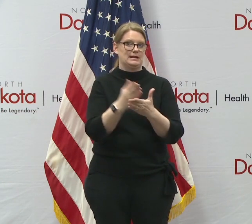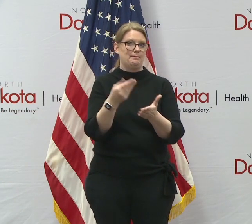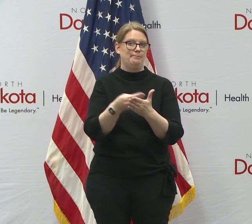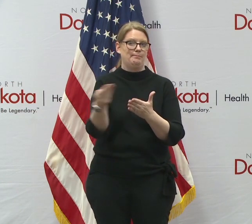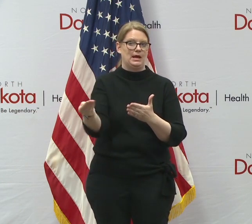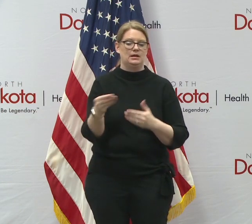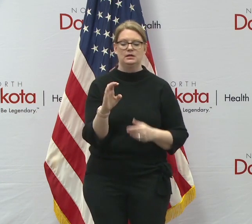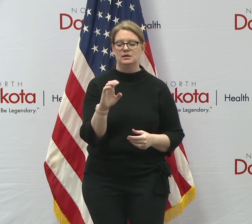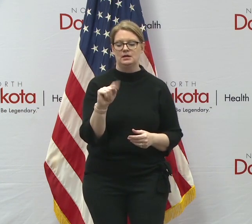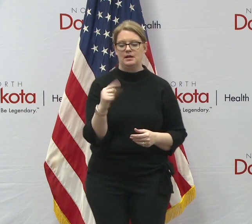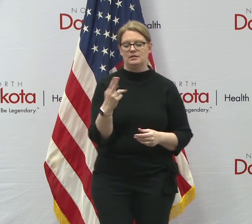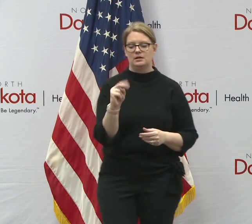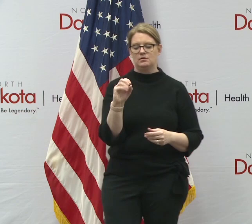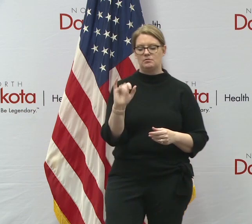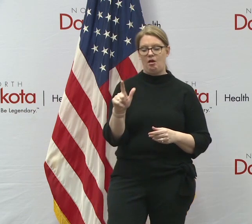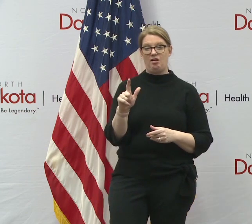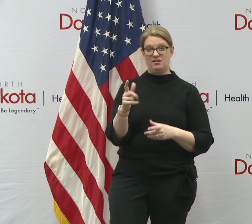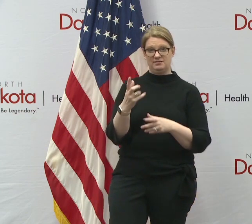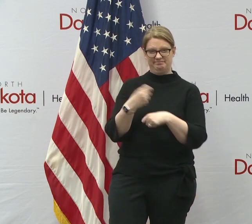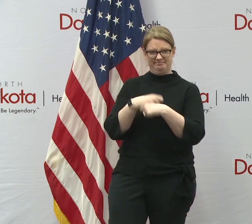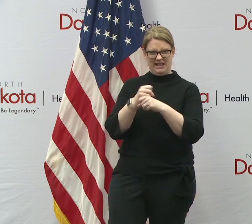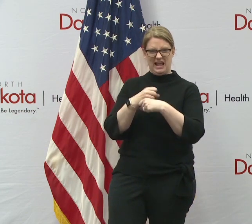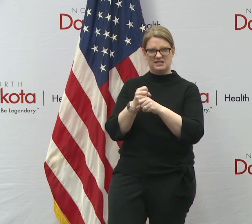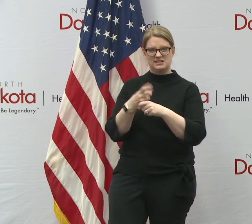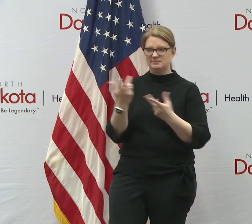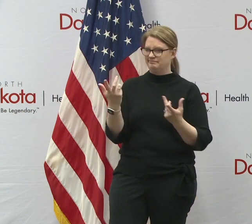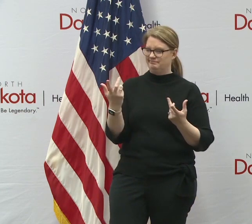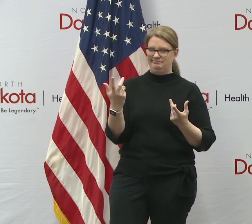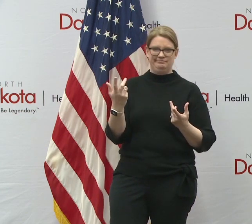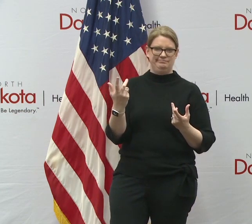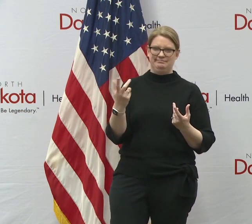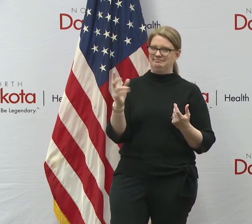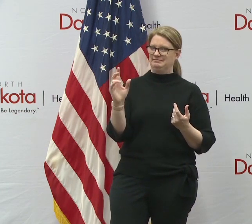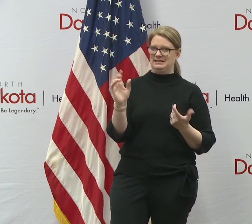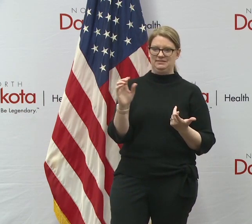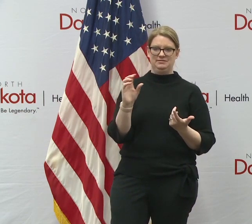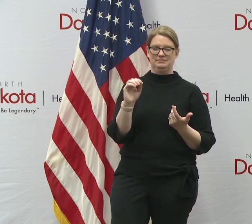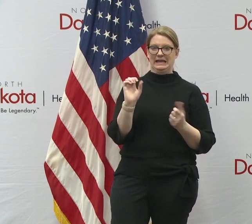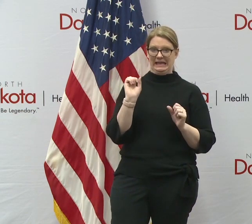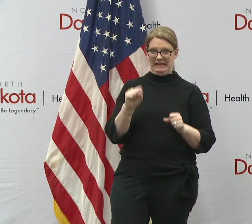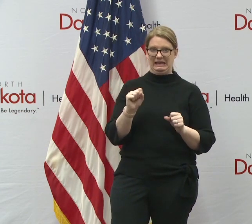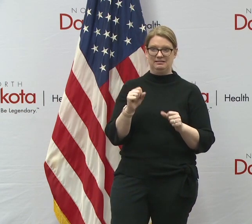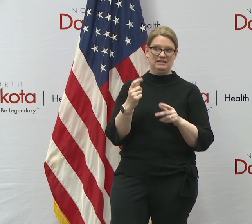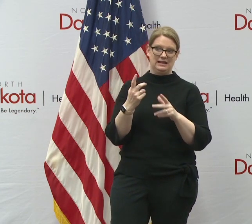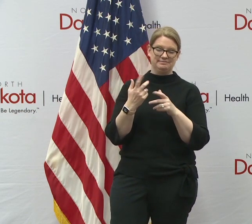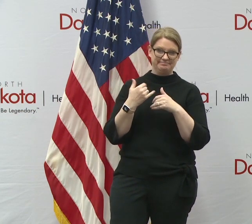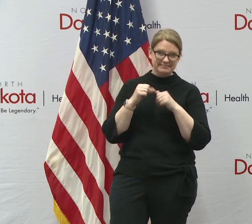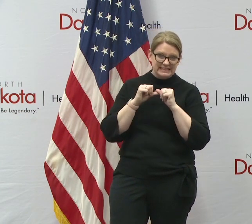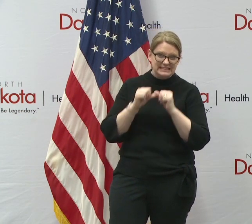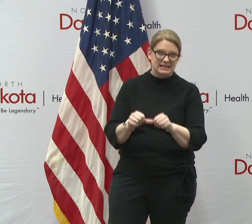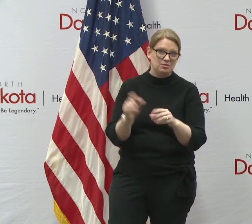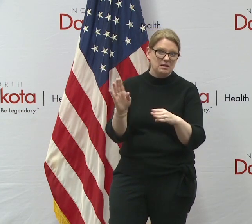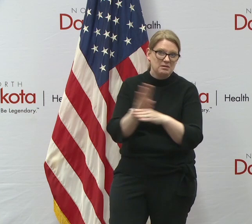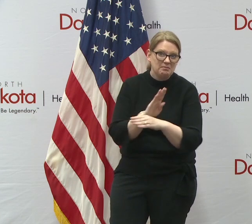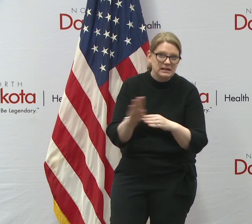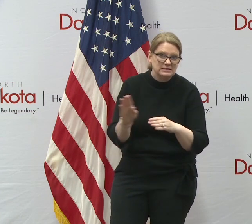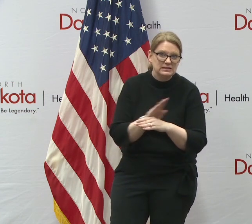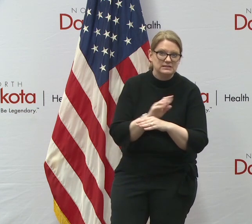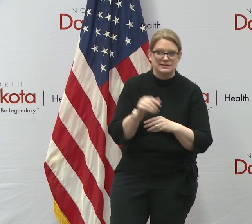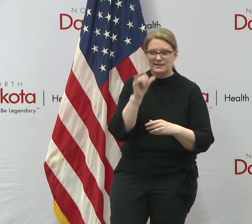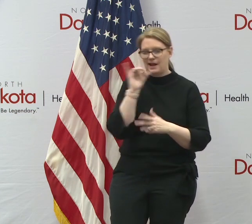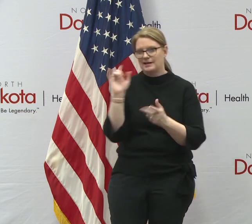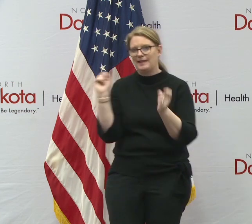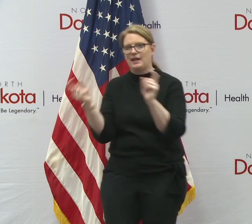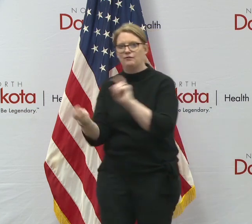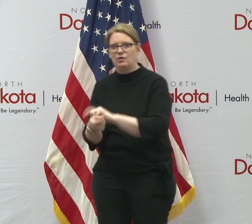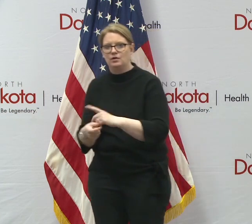facing ethanol plants right now is the same as during this oil crisis, is can they keep their doors open versus can they convert? Now, if